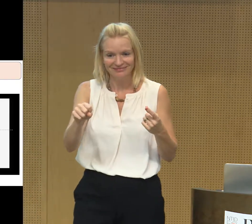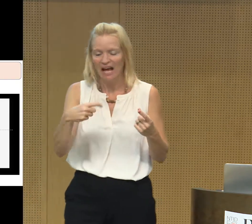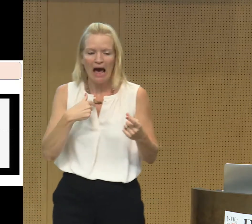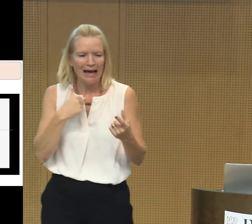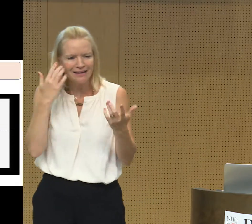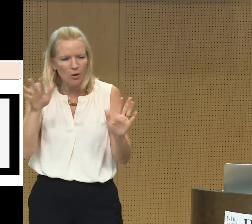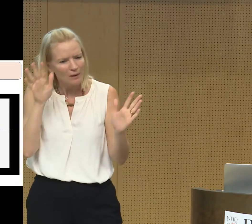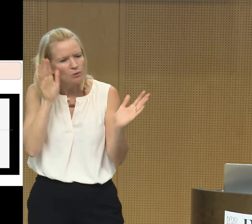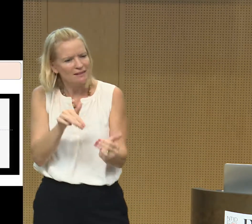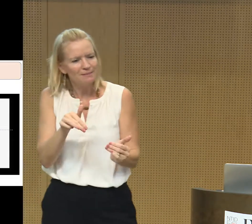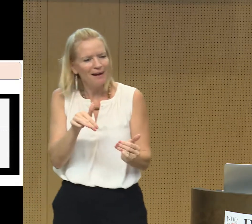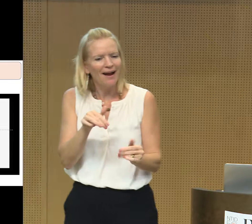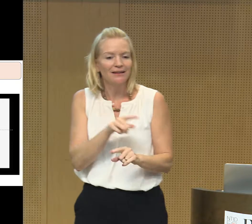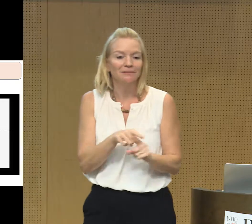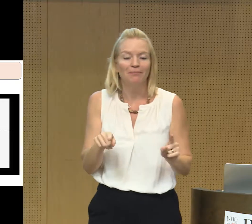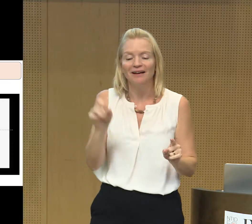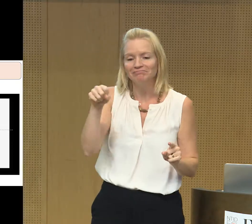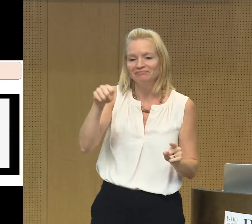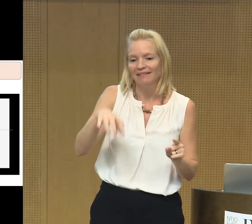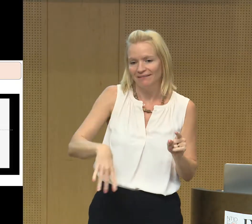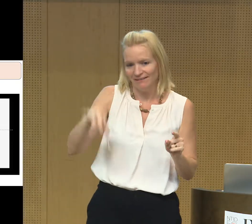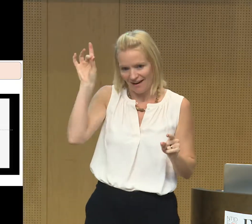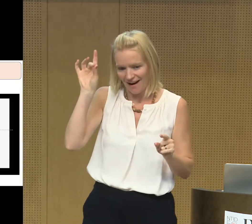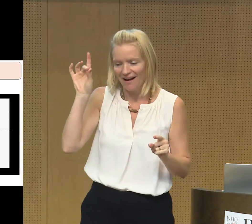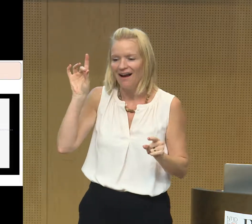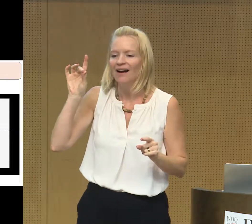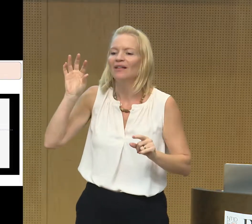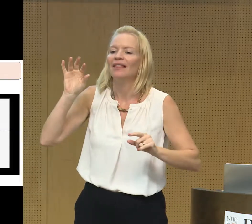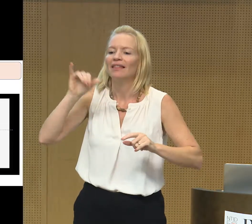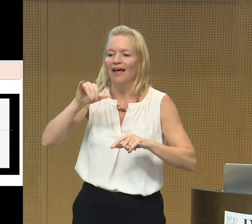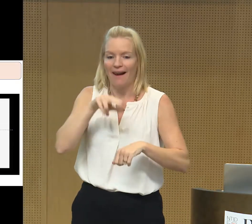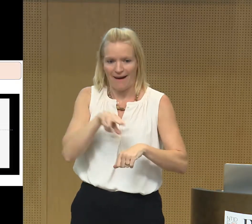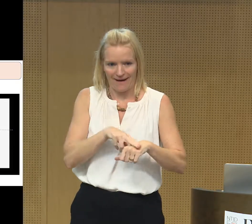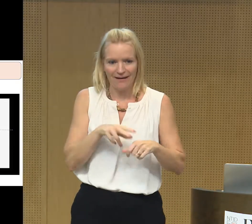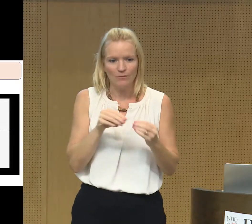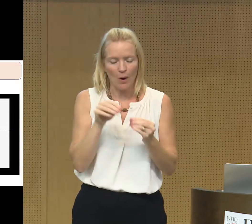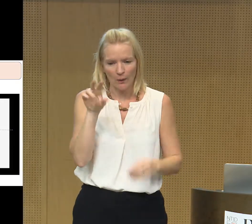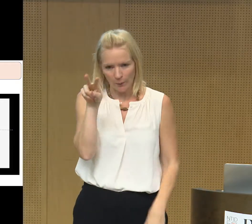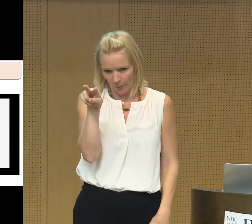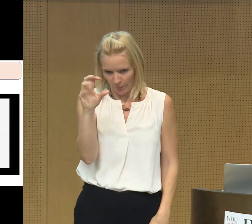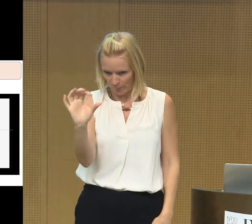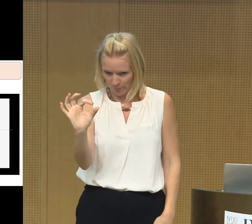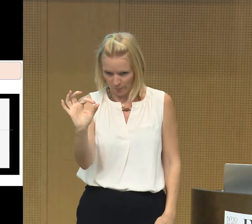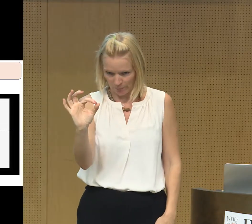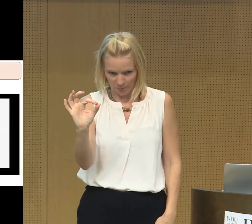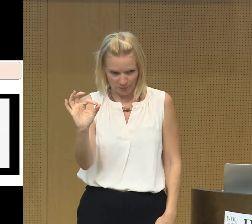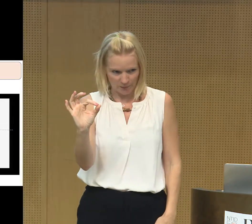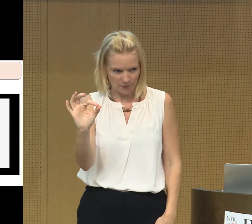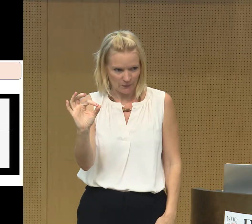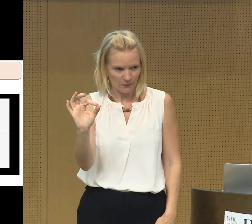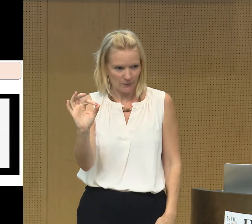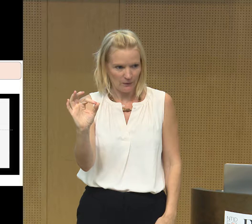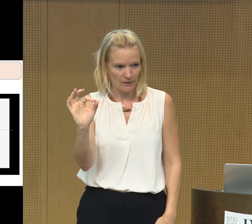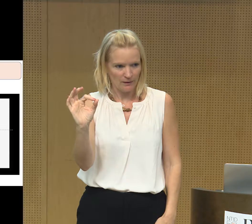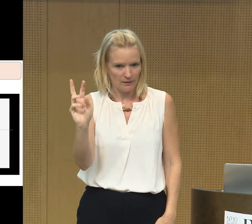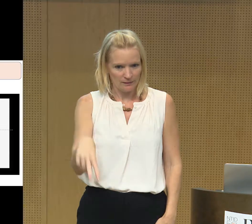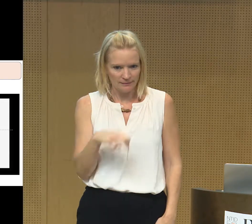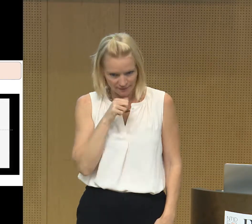mean, I didn't really know what to expect, but the native signers are looking in a very small place. They don't tend to